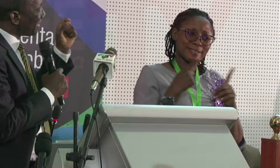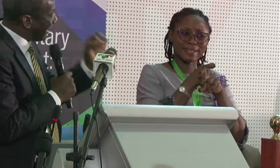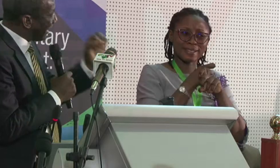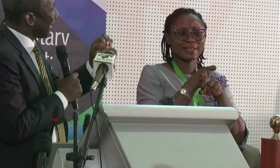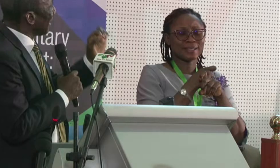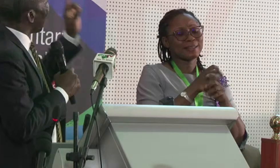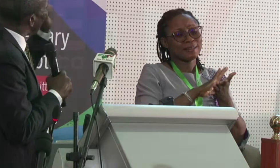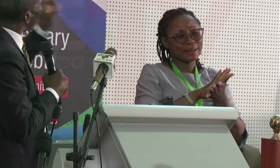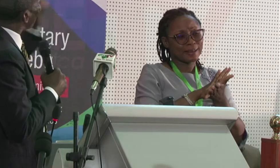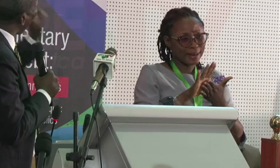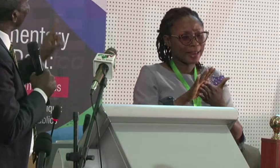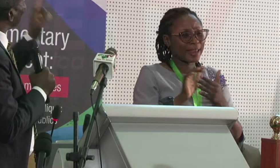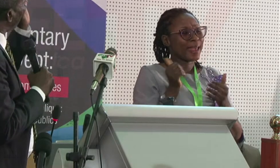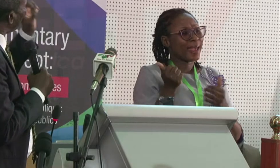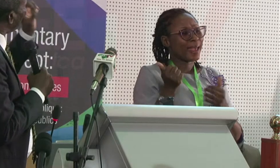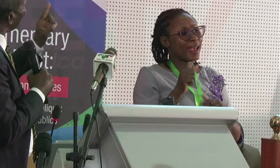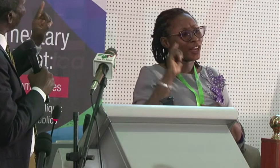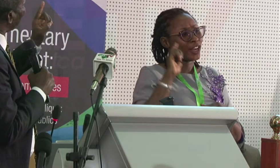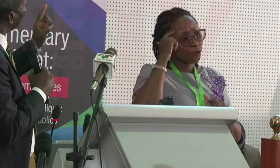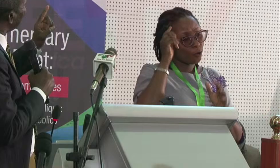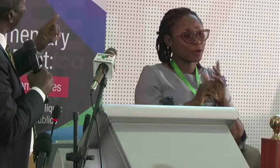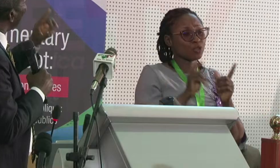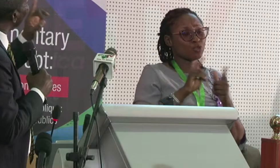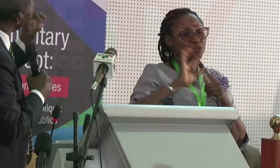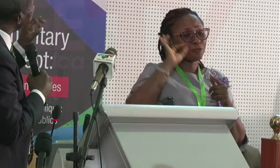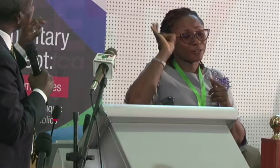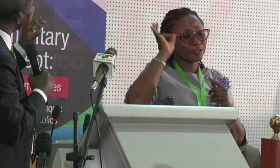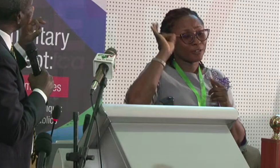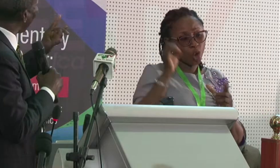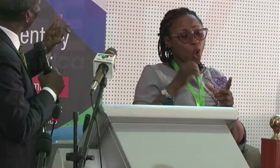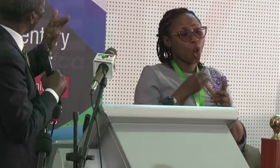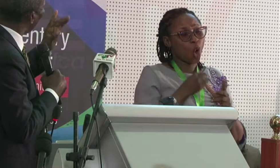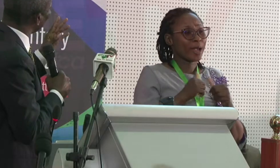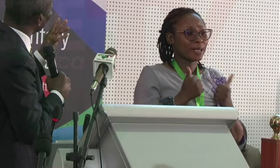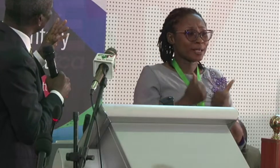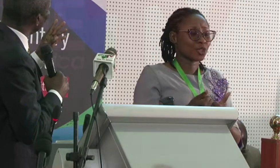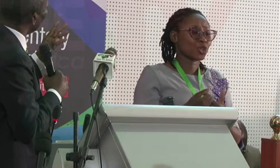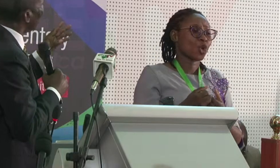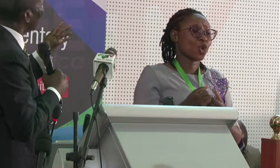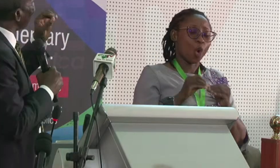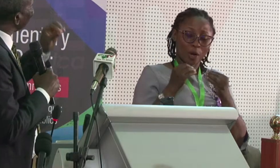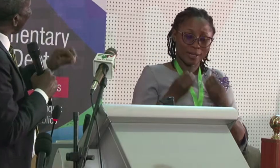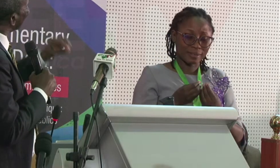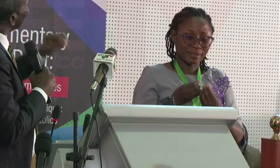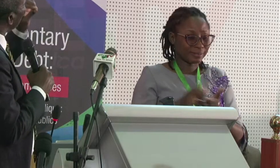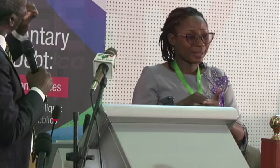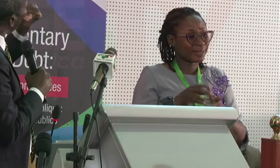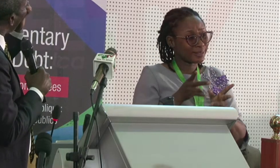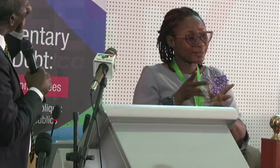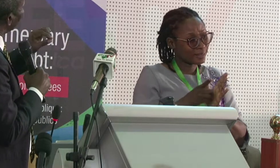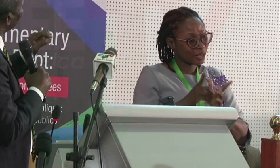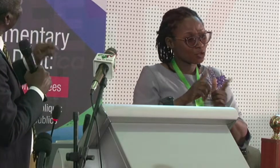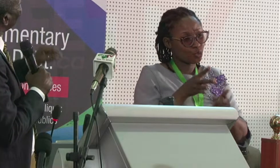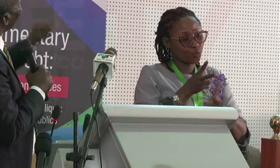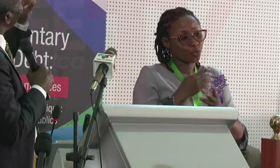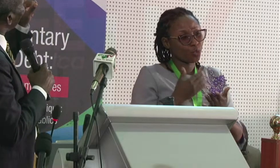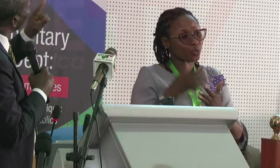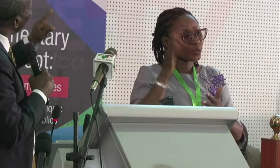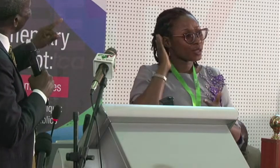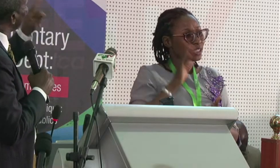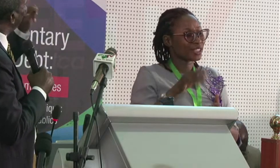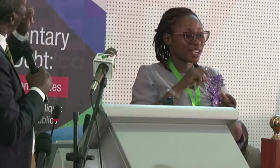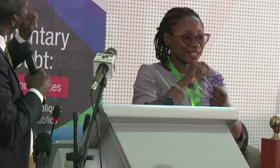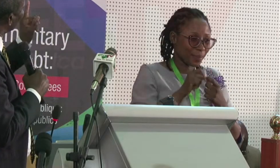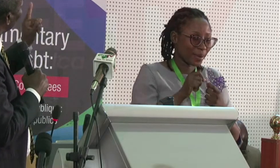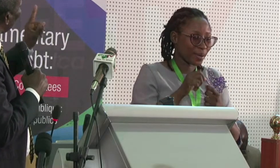It's clear that any government of the Federation or its agencies and corporations that desires to borrow money shall